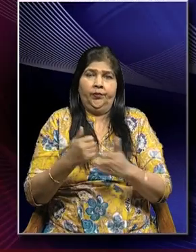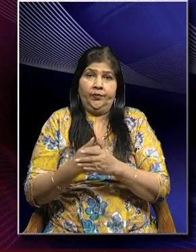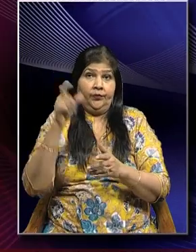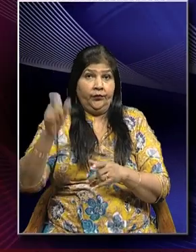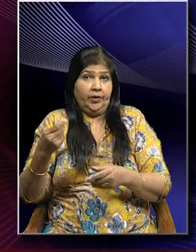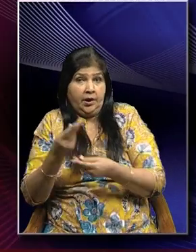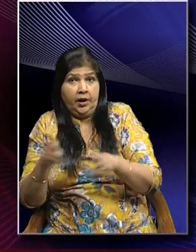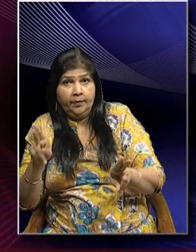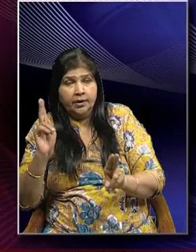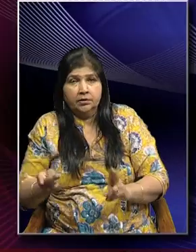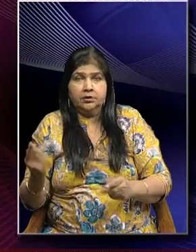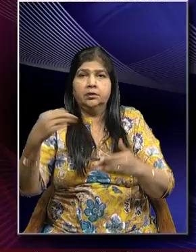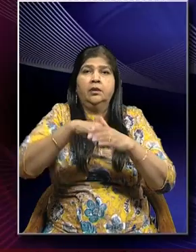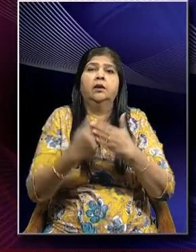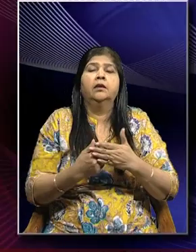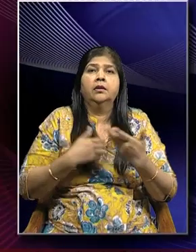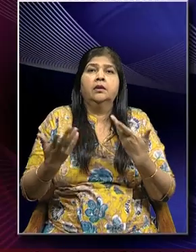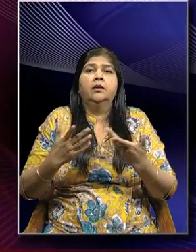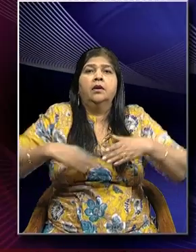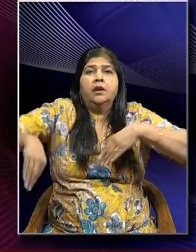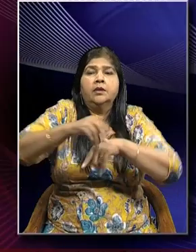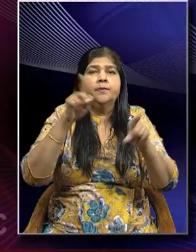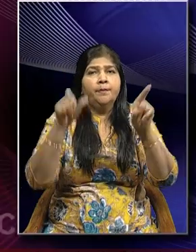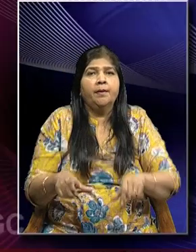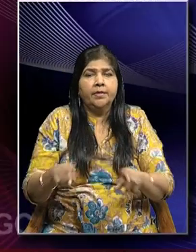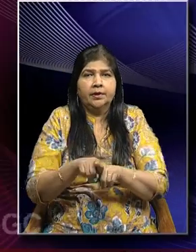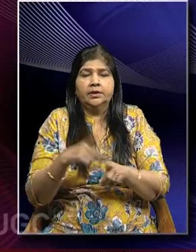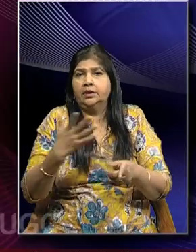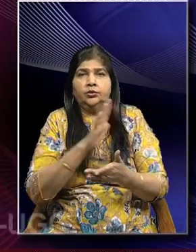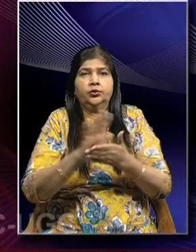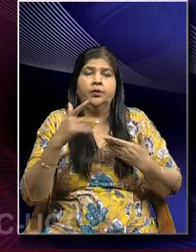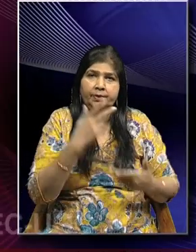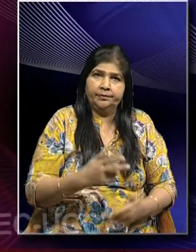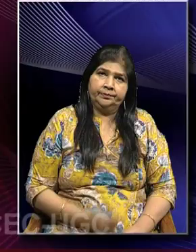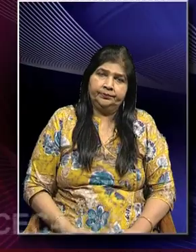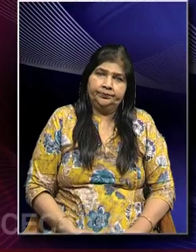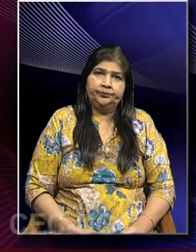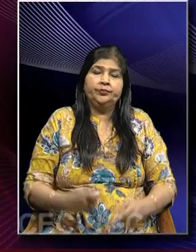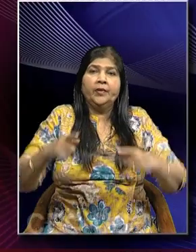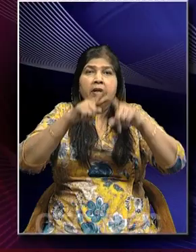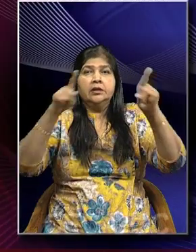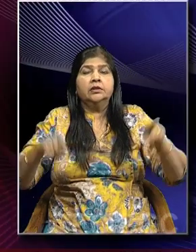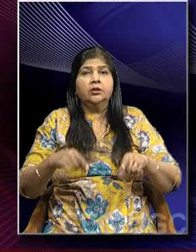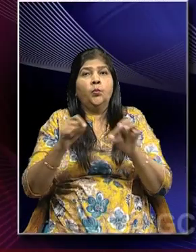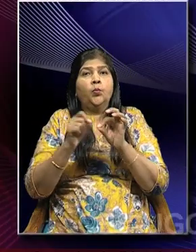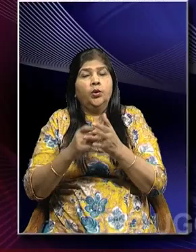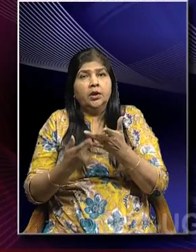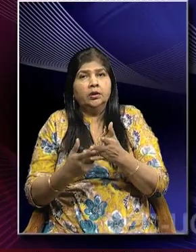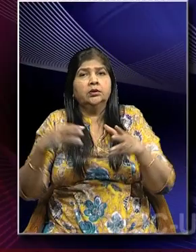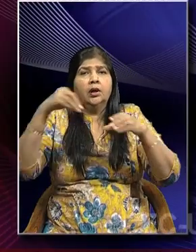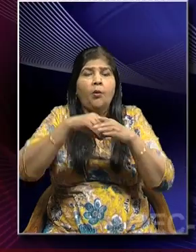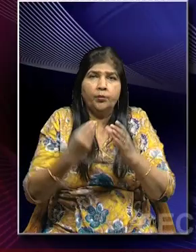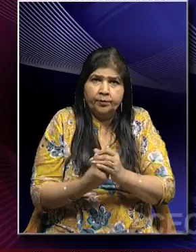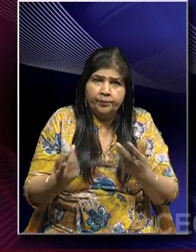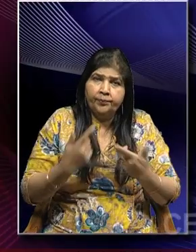completely dependent on the rest of the members? That should not be the case. So the structure of board, the